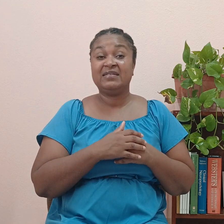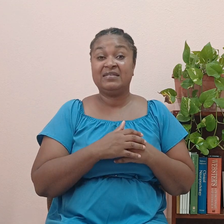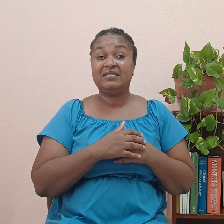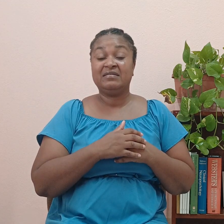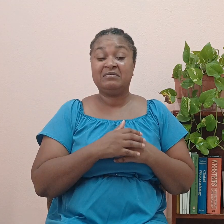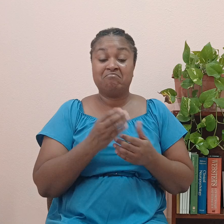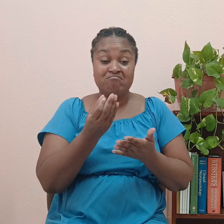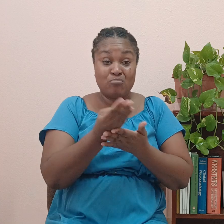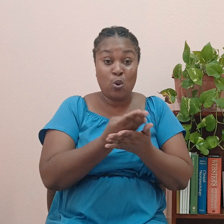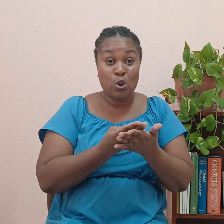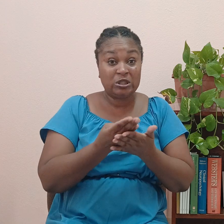budgeting,